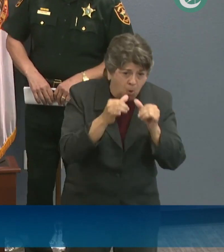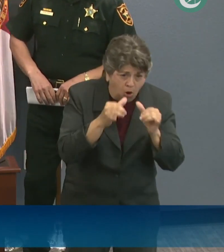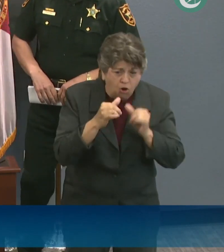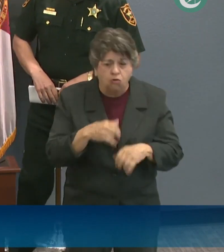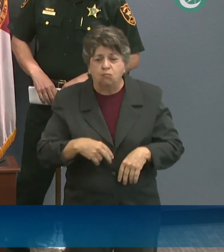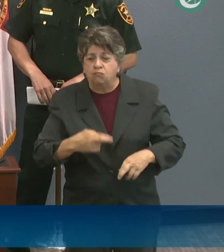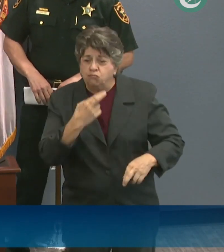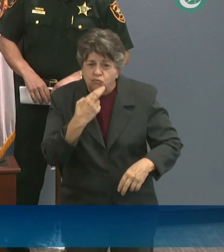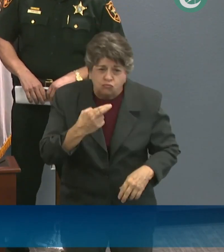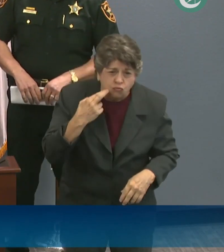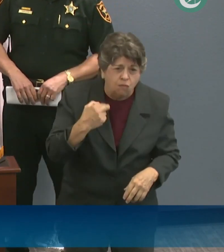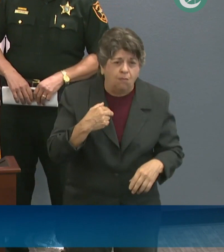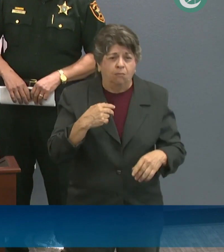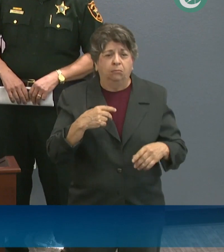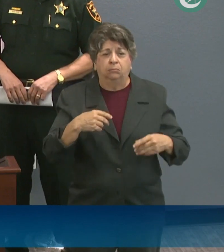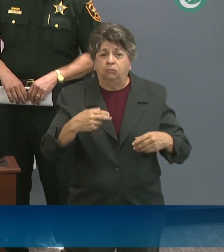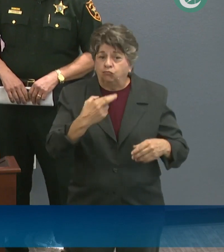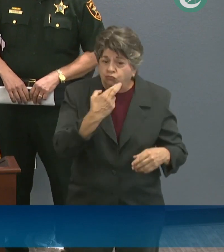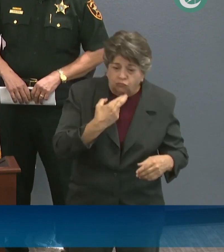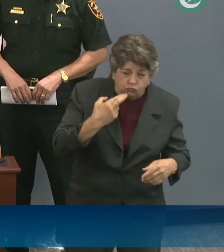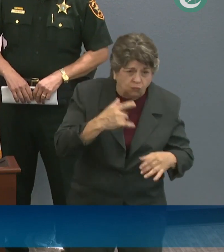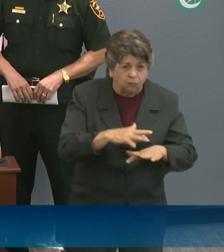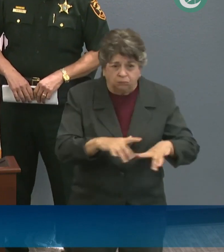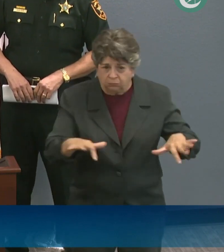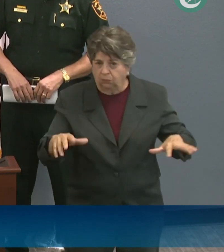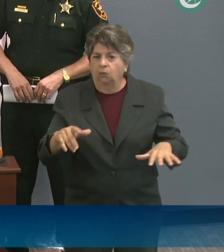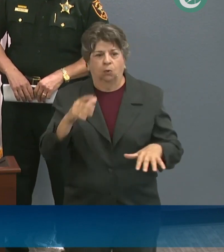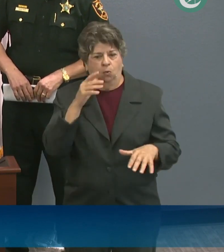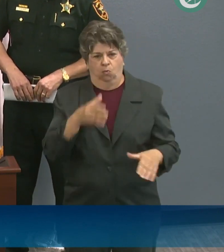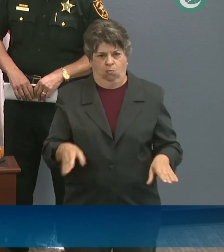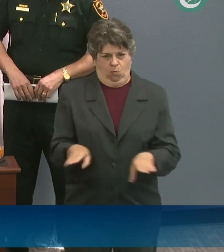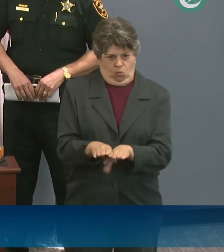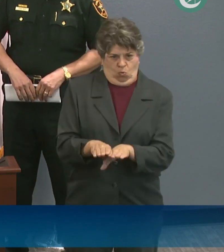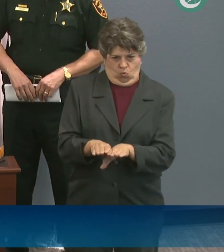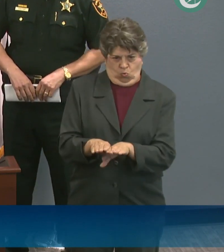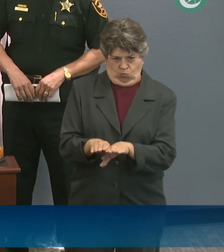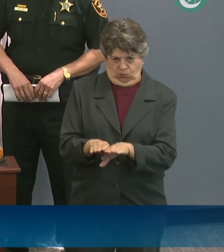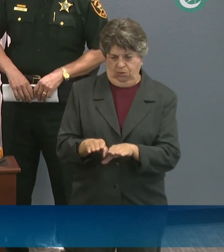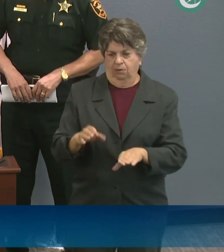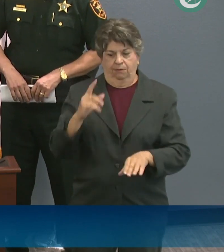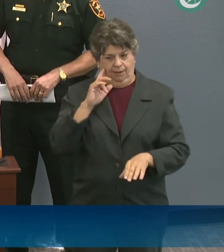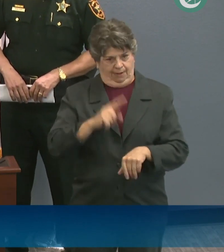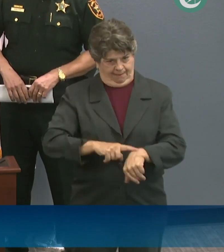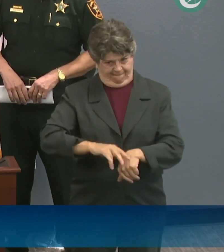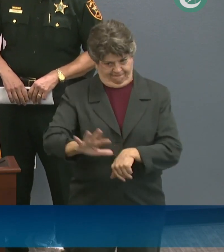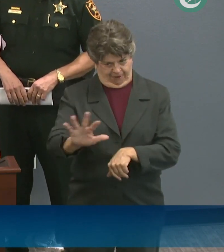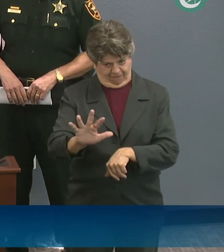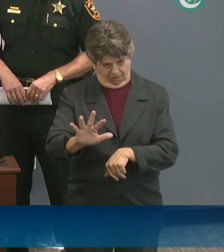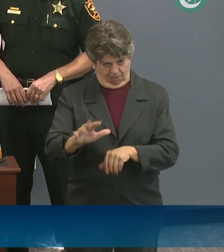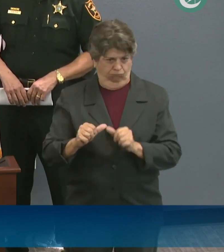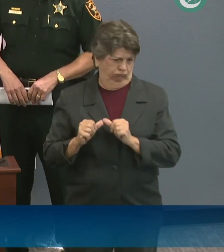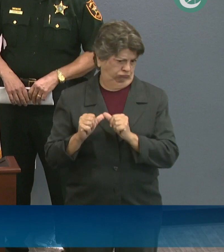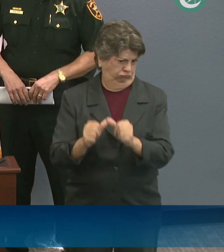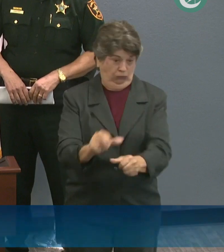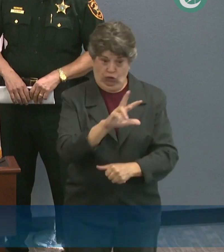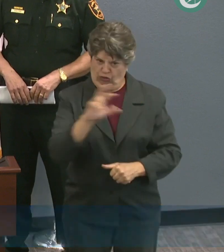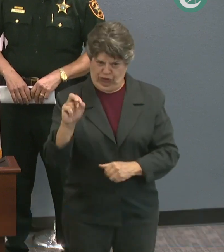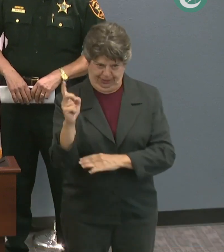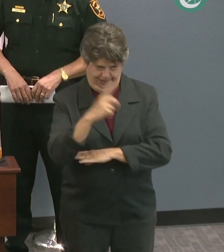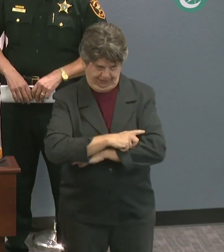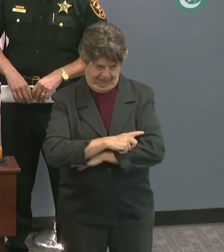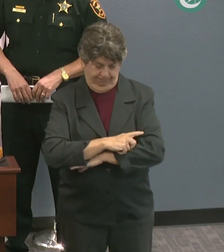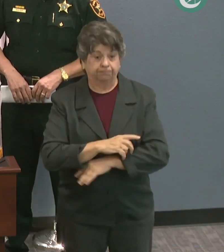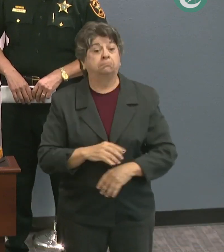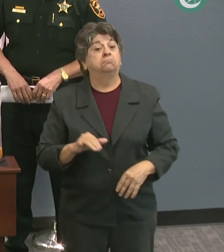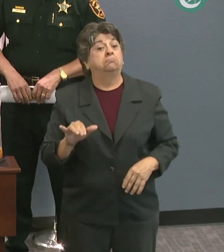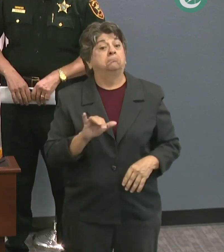alcohol sales will be suspended today at 5 o'clock for a 30-day period. They also provided guidance that restaurants shall